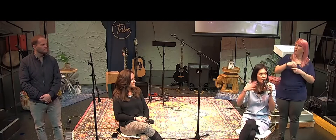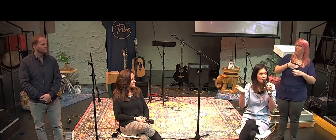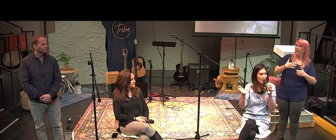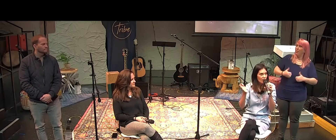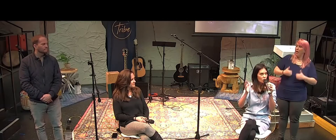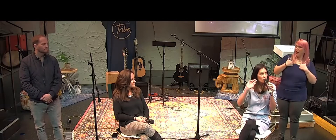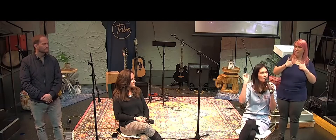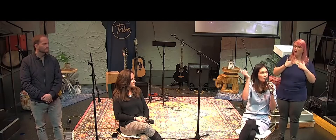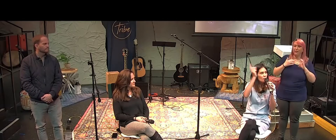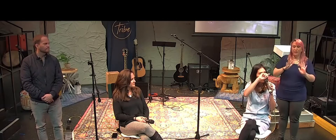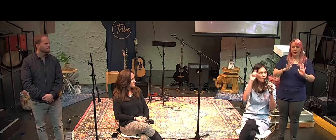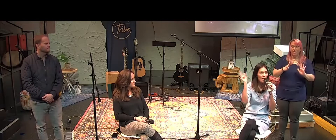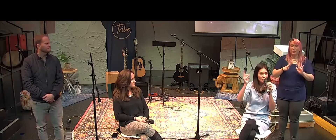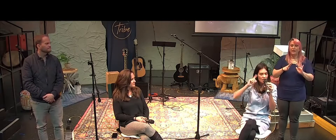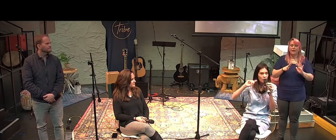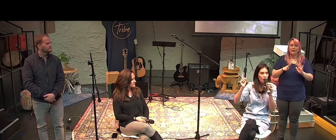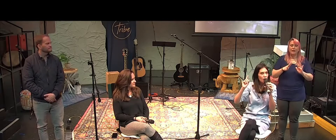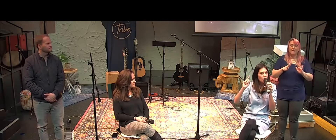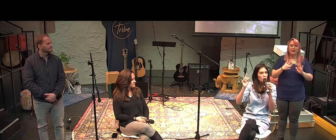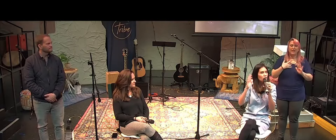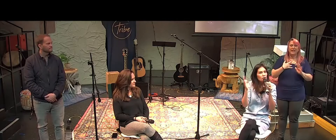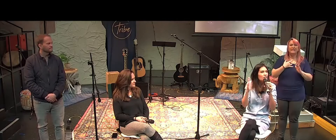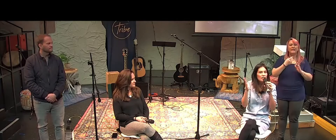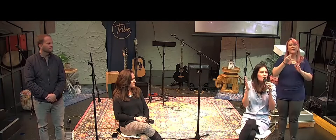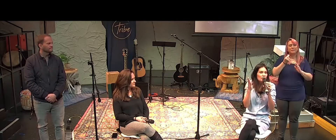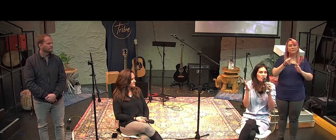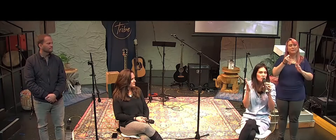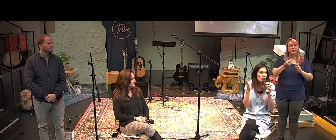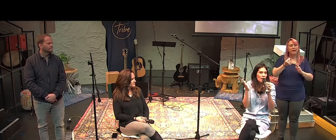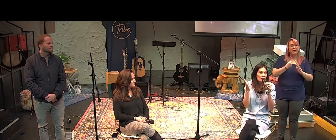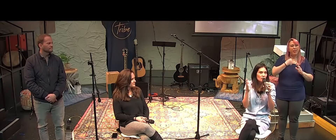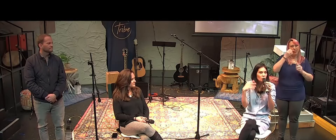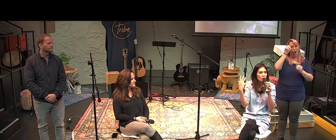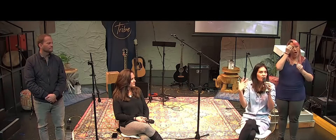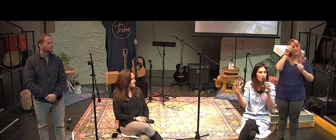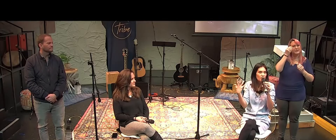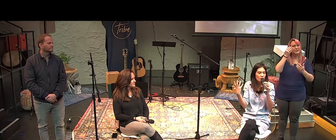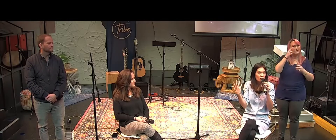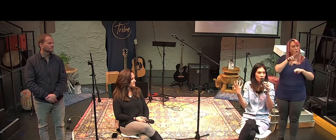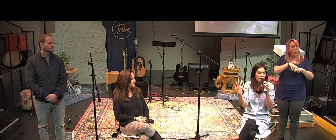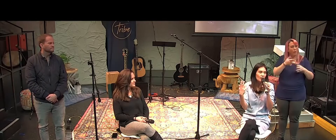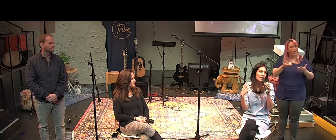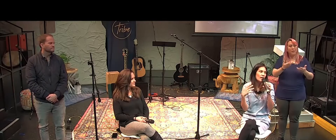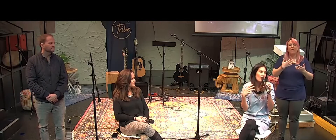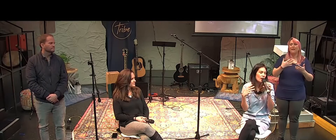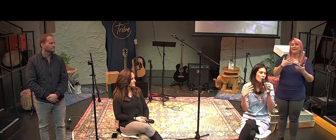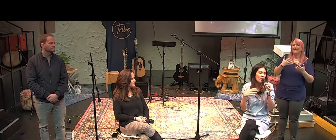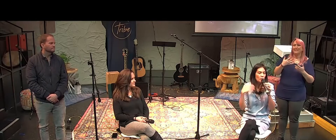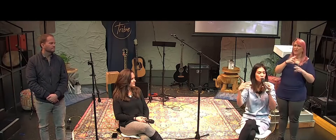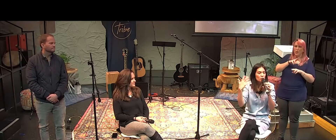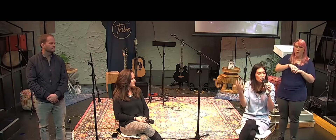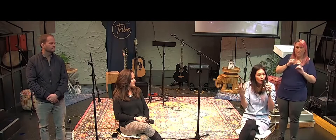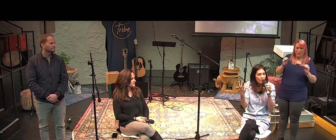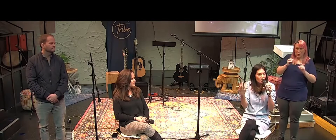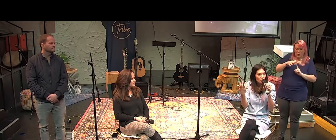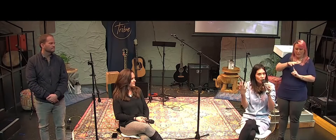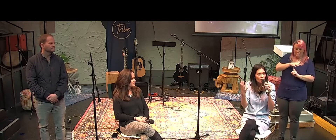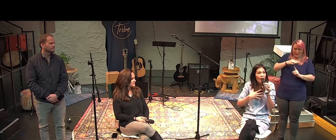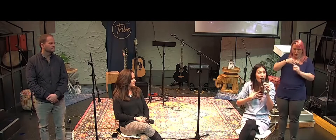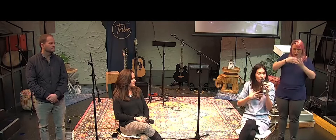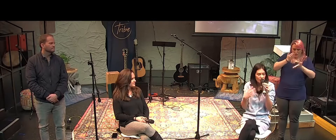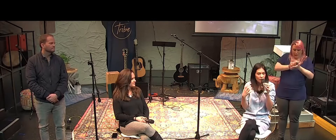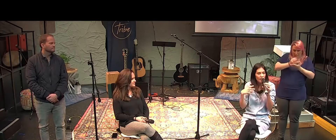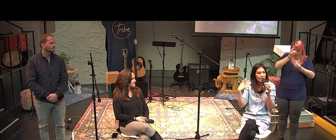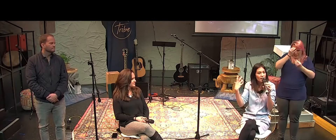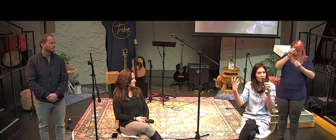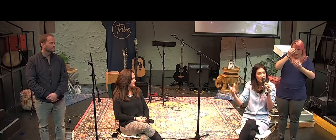the day-to-day, these might be passing thoughts, but there isn't the space to really consider it. And then when you try to,